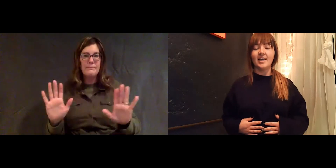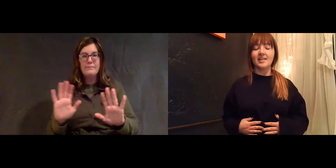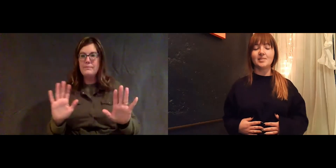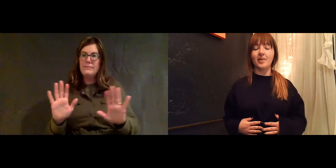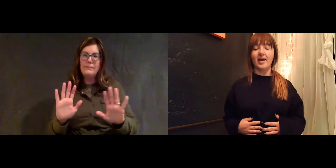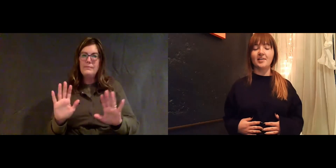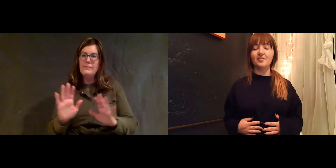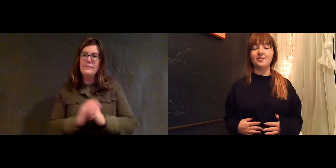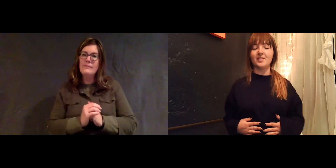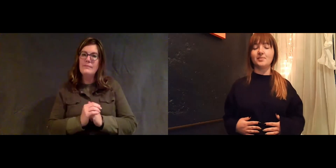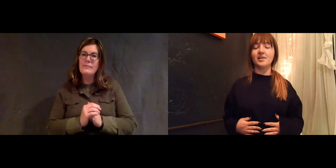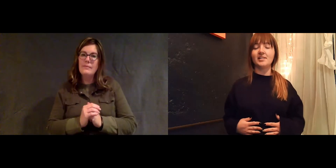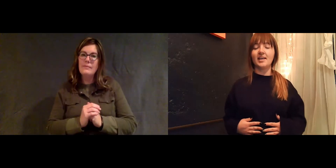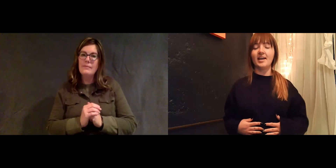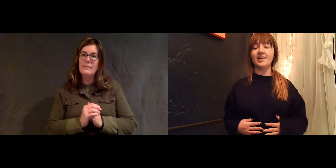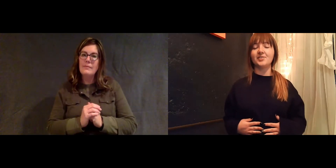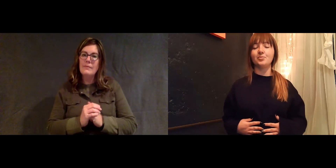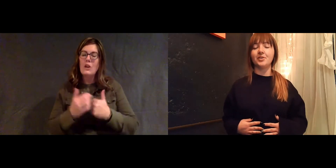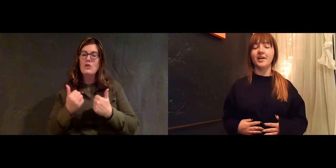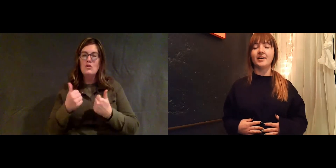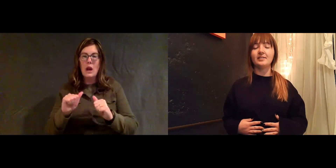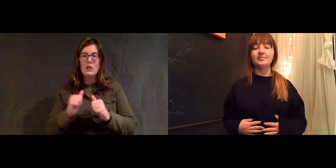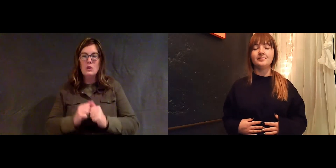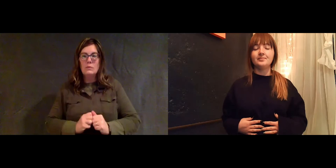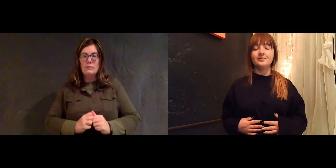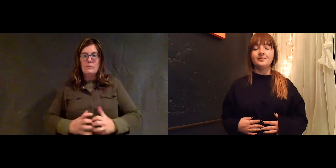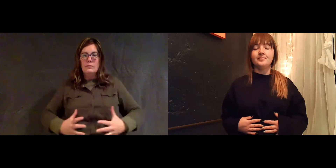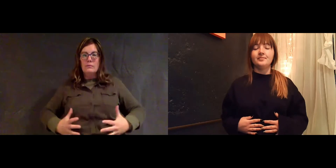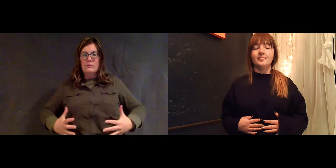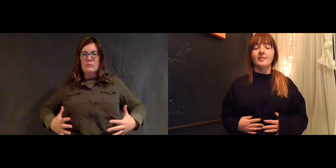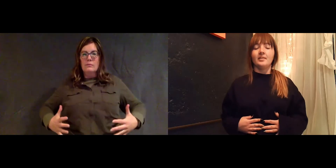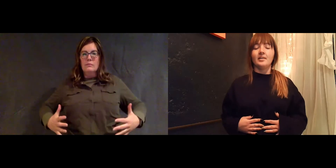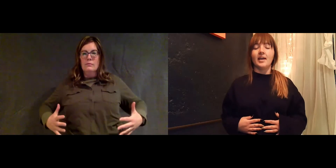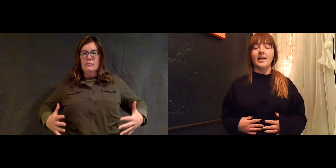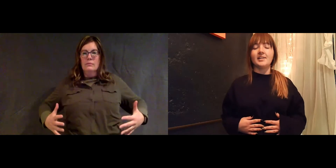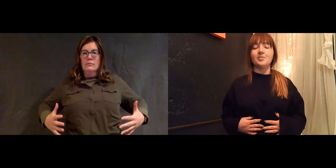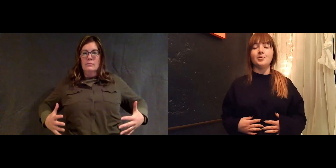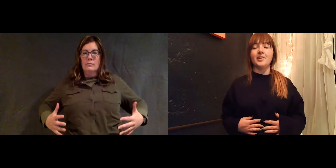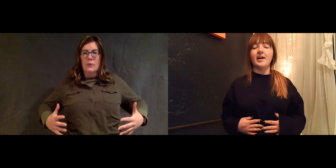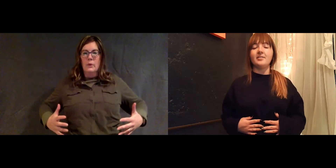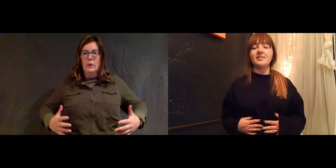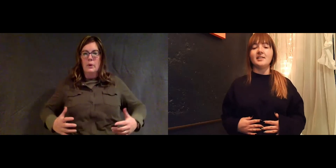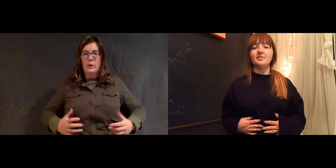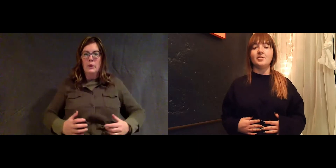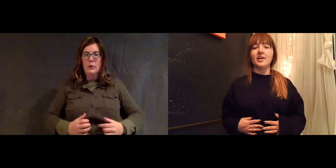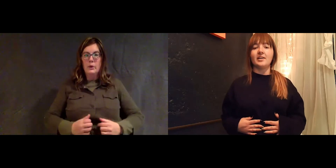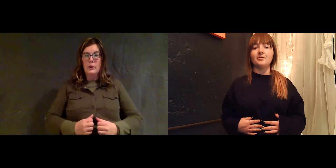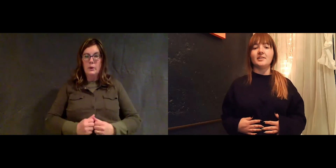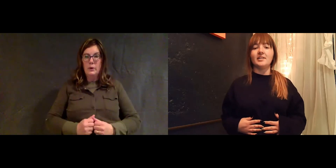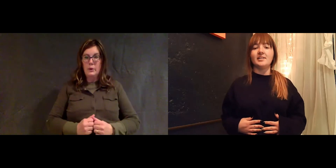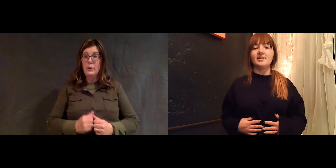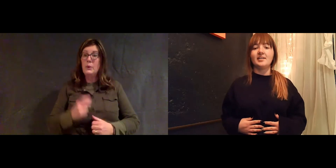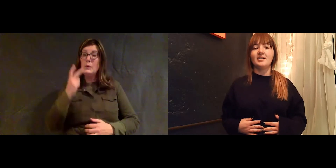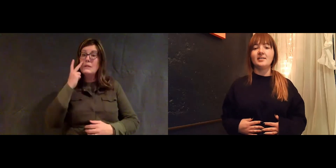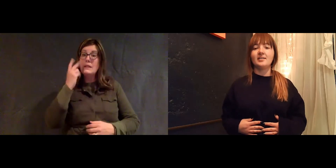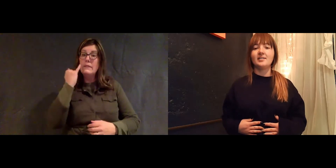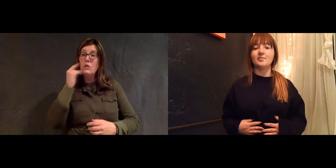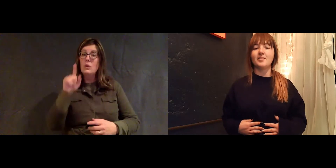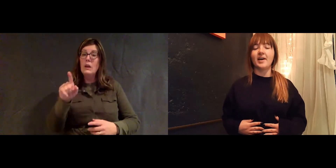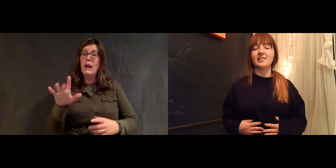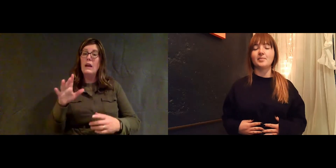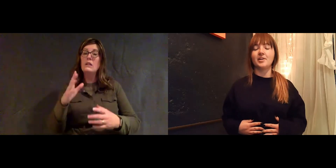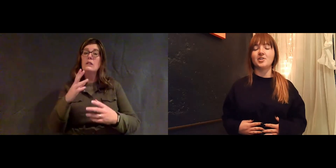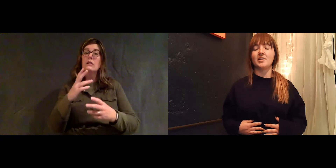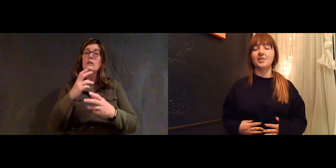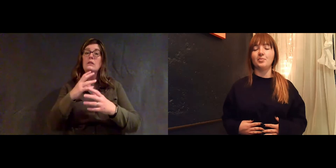can expand from this place again as you breathe in. And as you breathe out, see if you can release some of